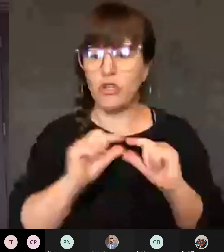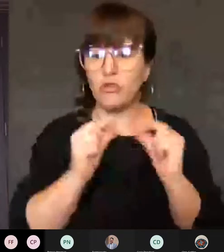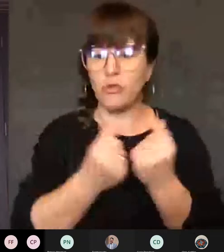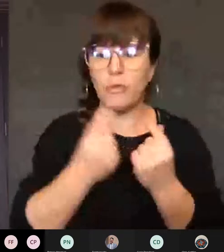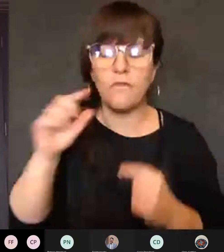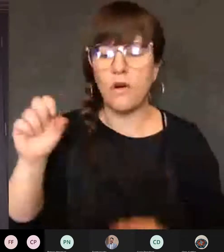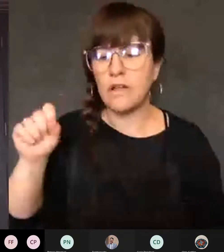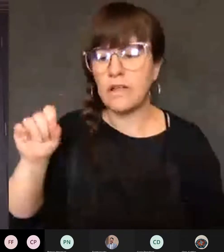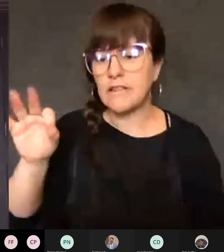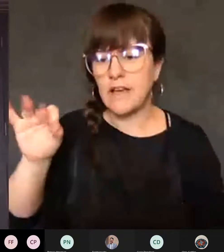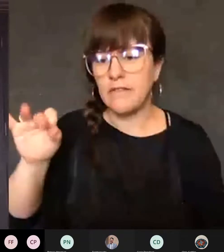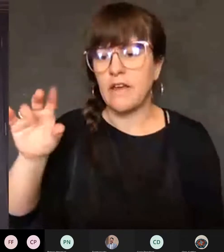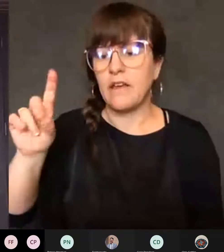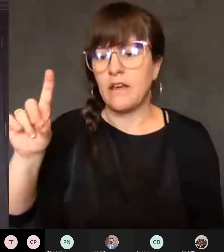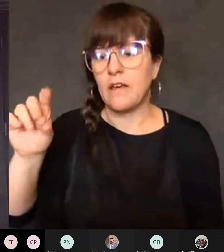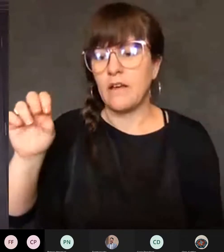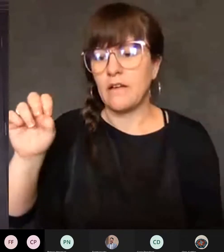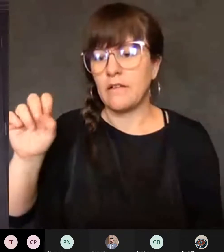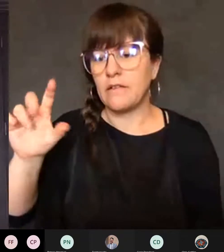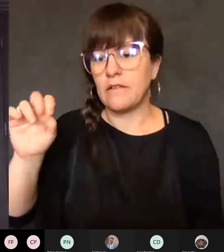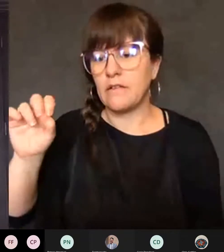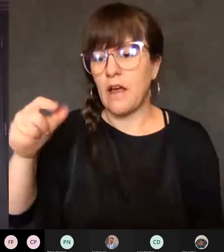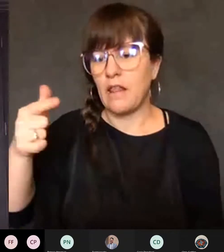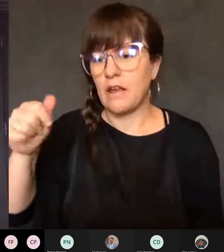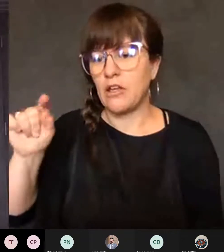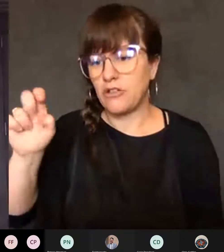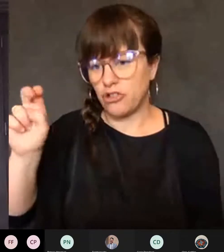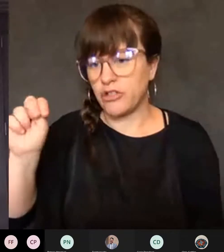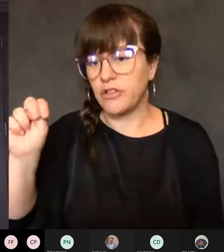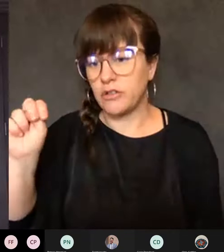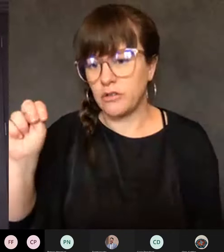Senator Rodriguez is the vice chair for Senate Finance,